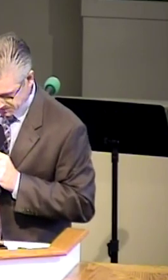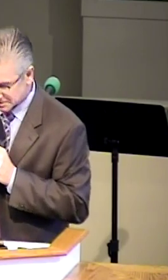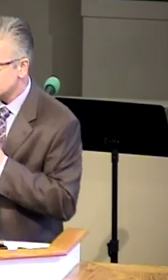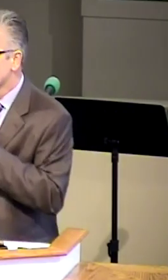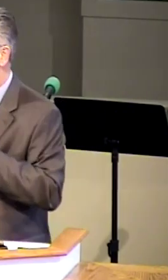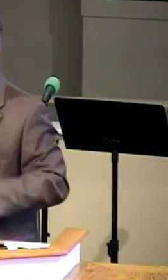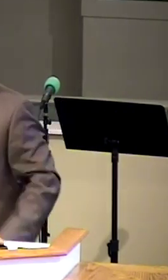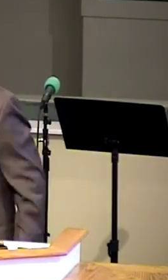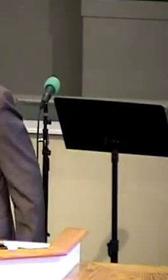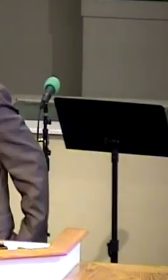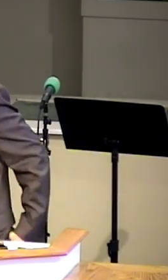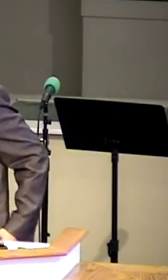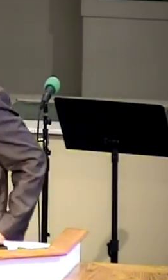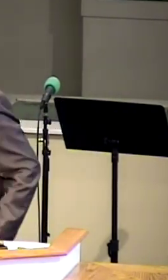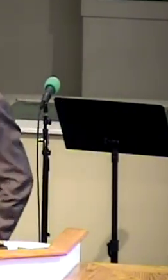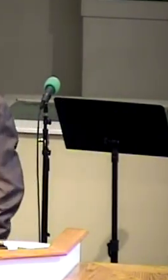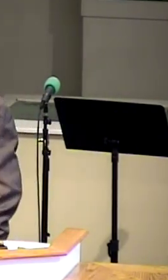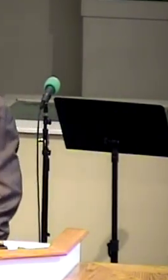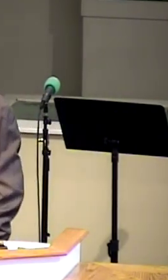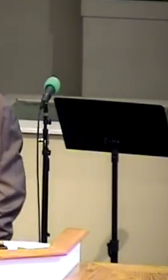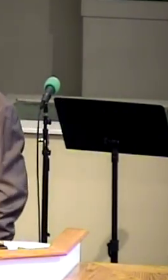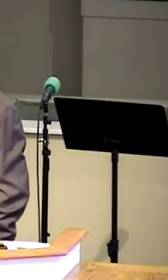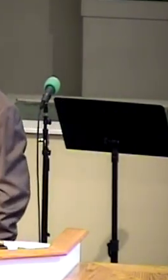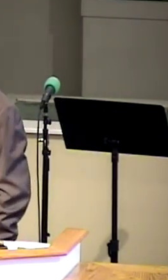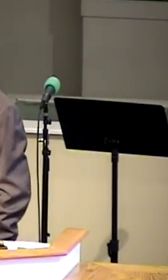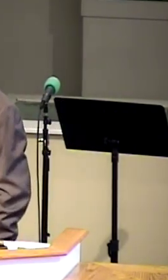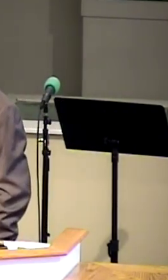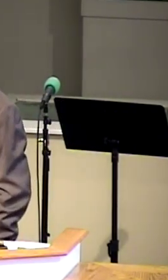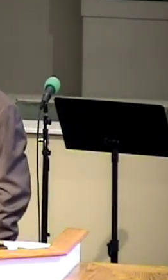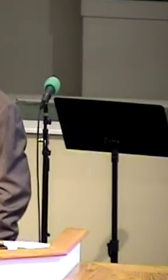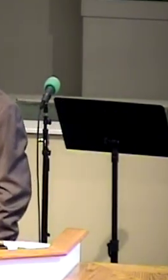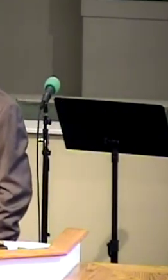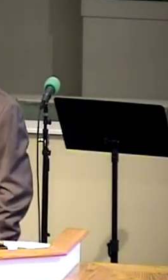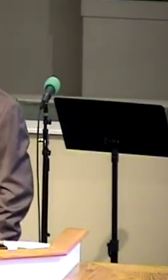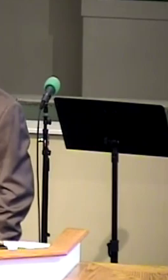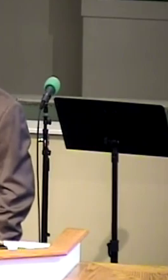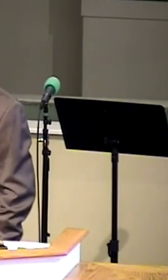Watch this. What doth hinder me?